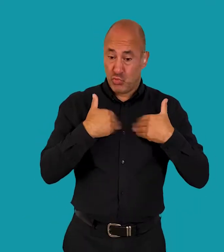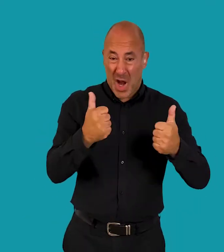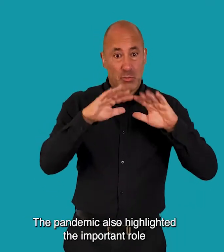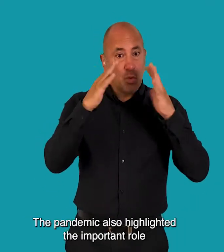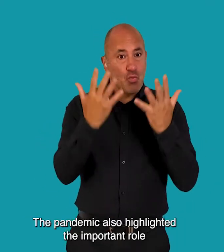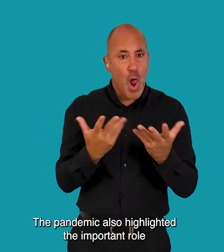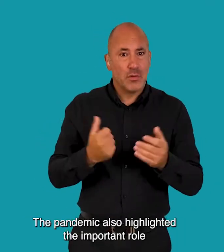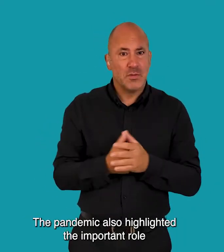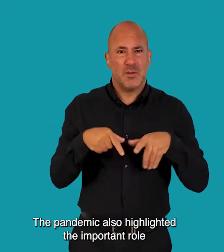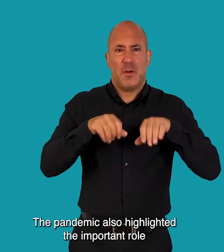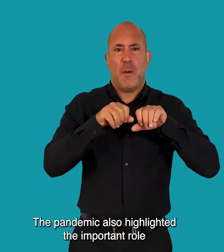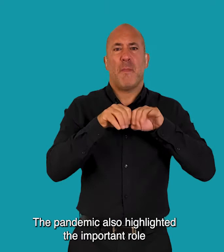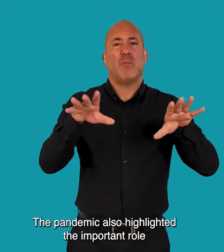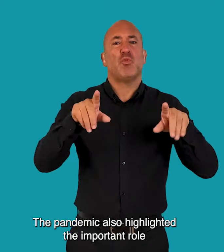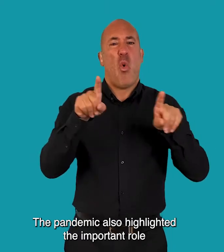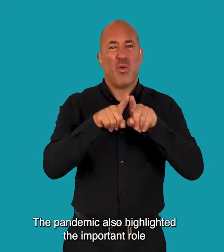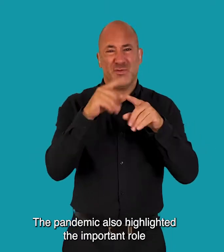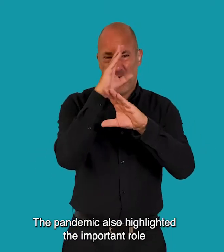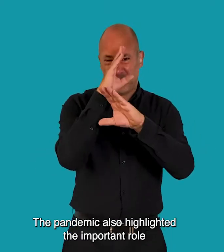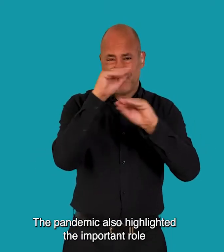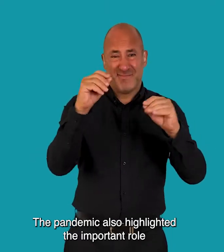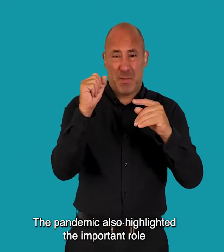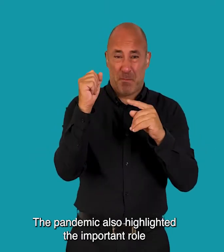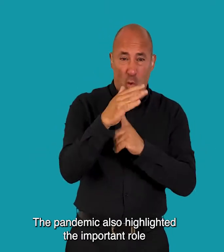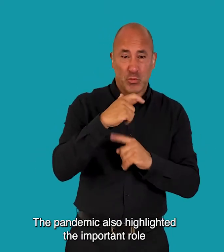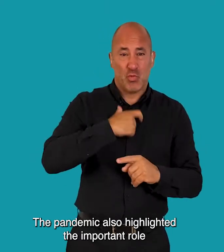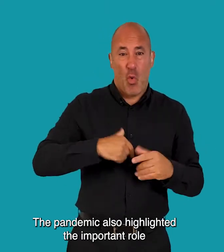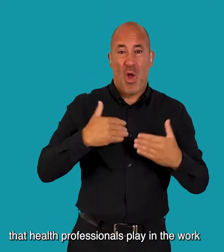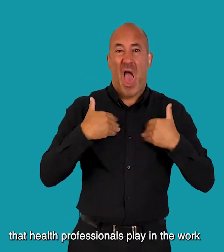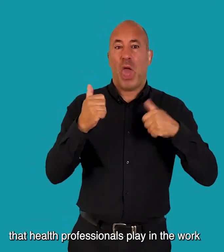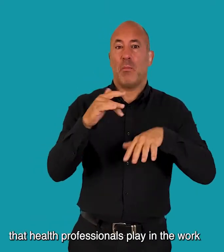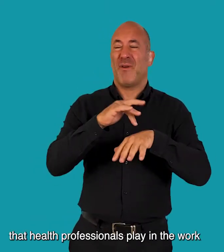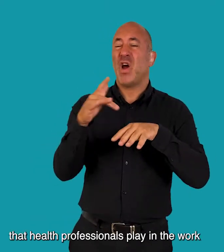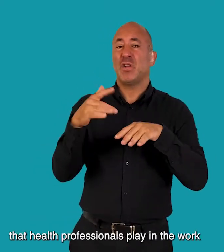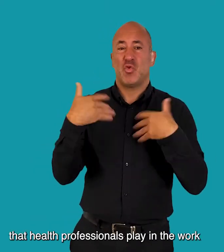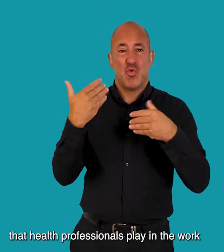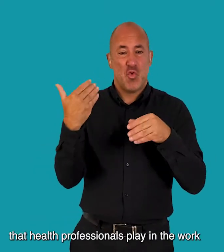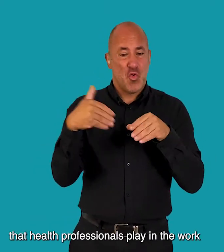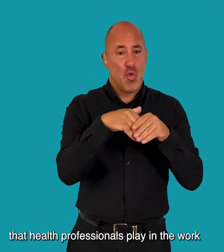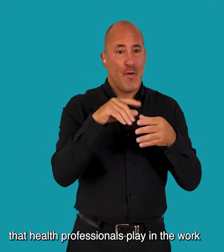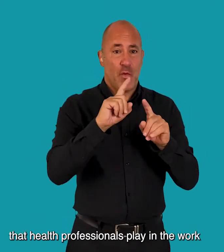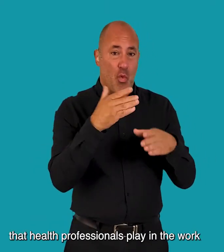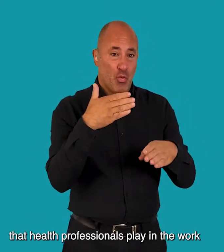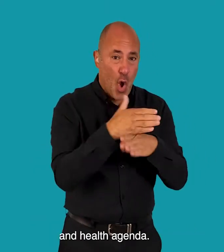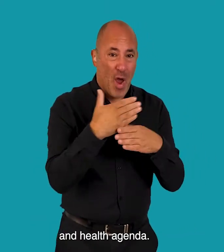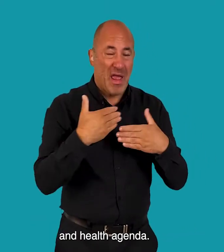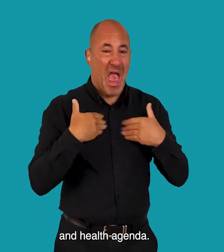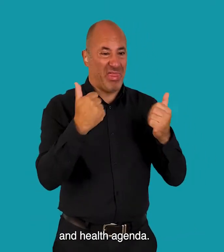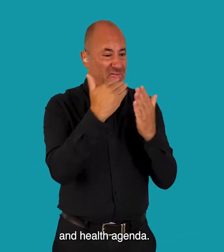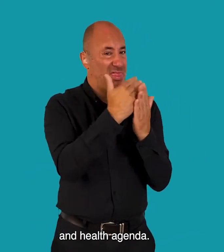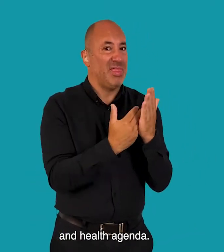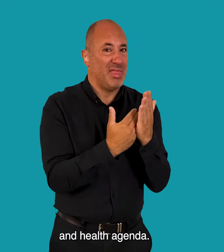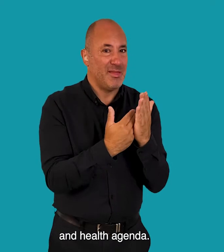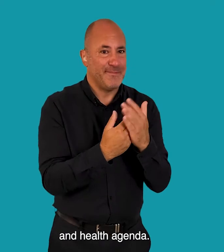The pandemic also highlighted the important role that health professionals play in the work and health agenda.